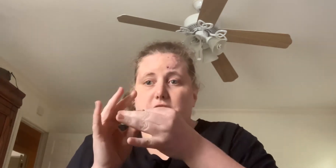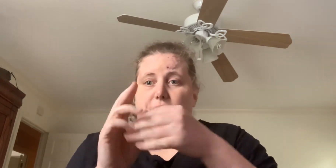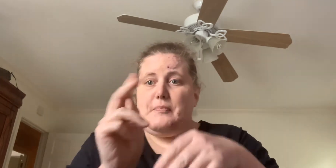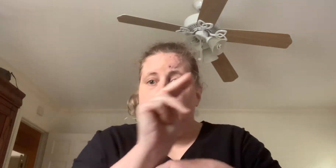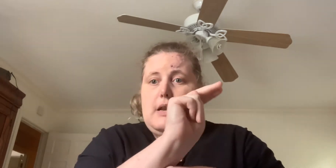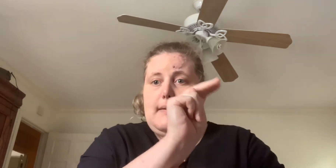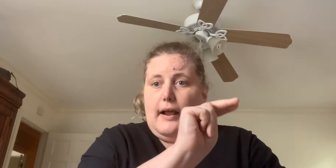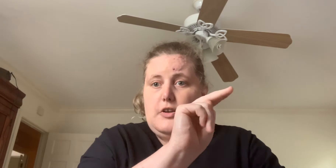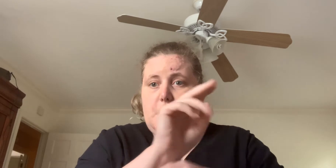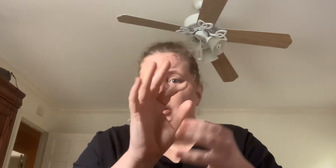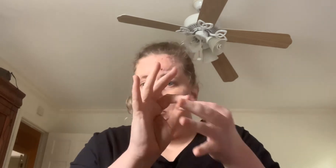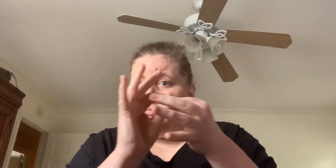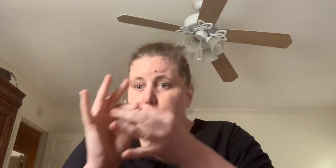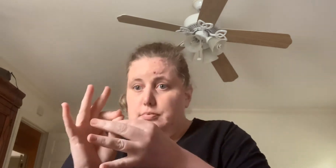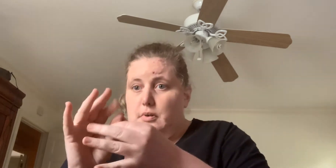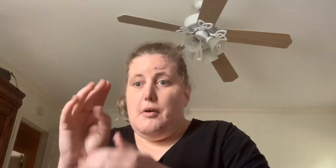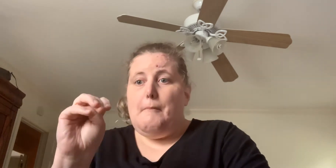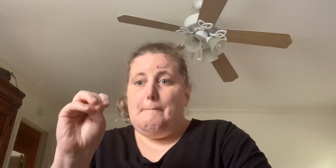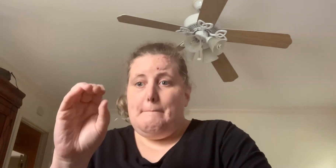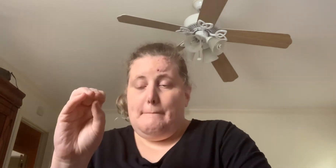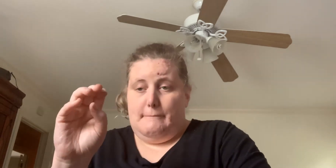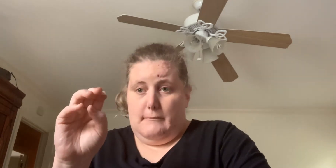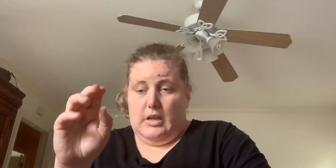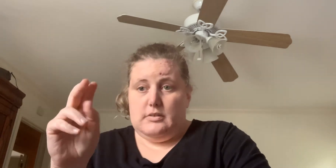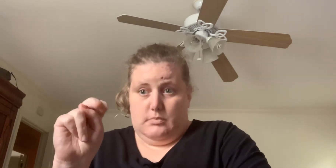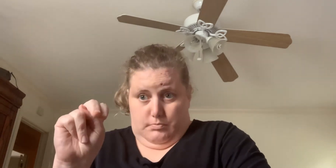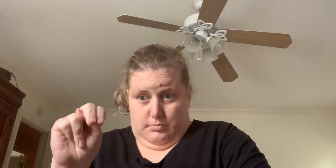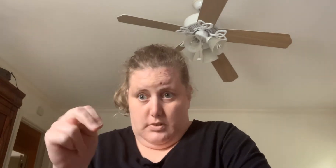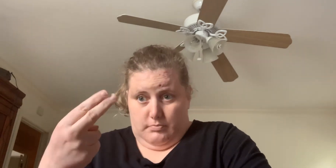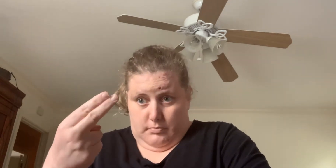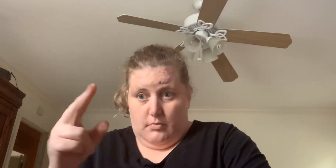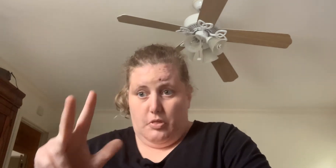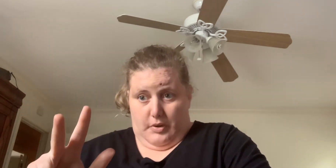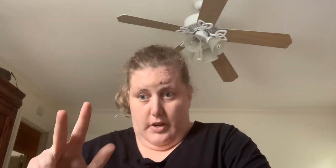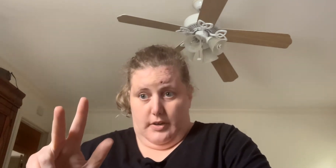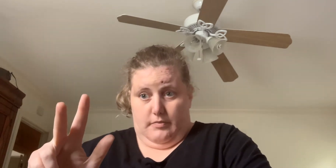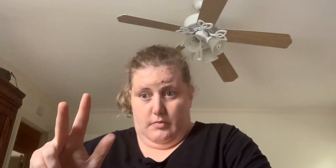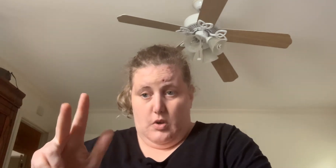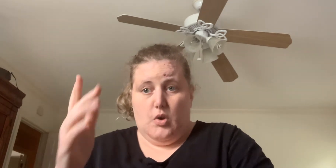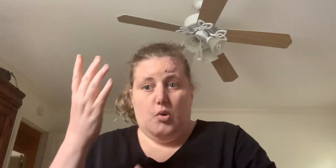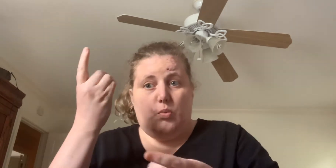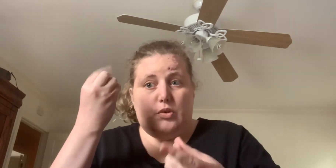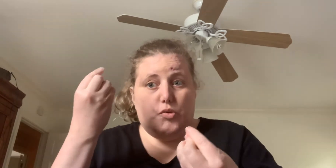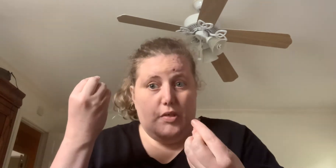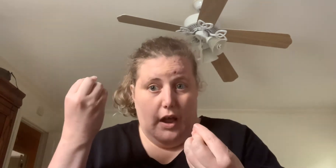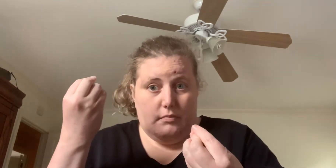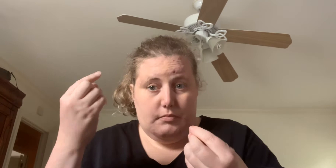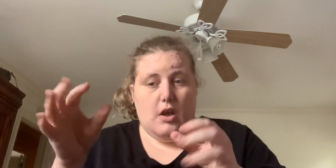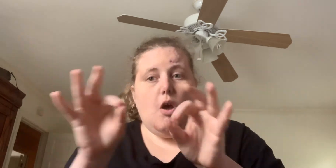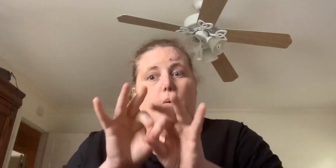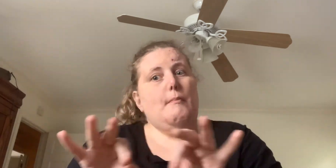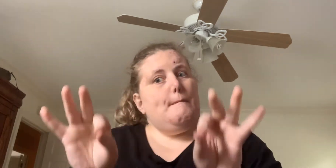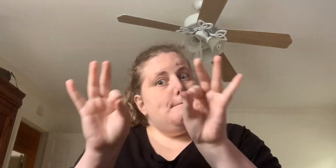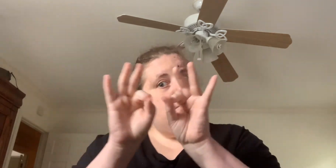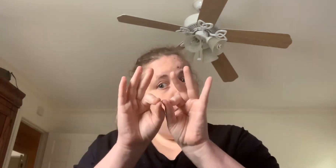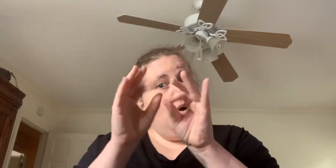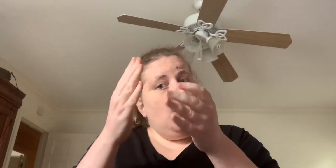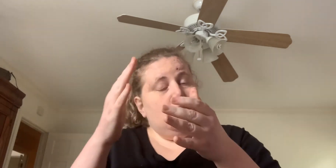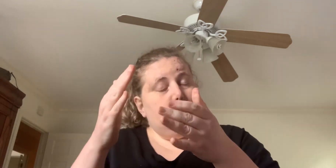we've done our mole ratios. Here's a key factor to knowing how to set these problems up. Always